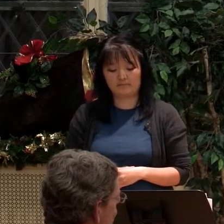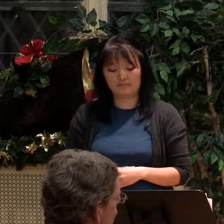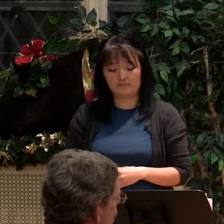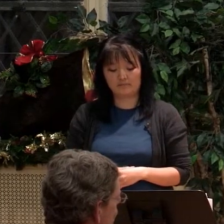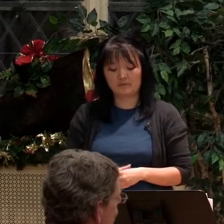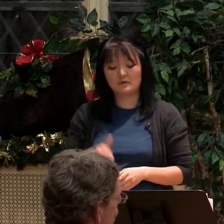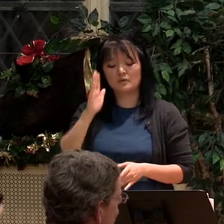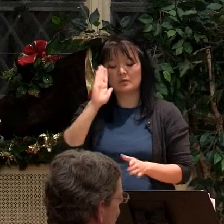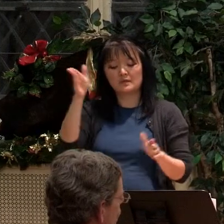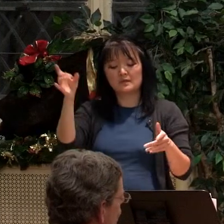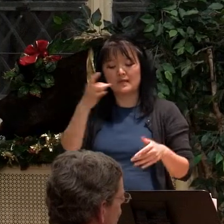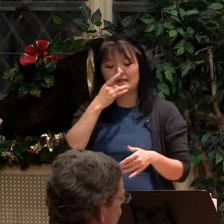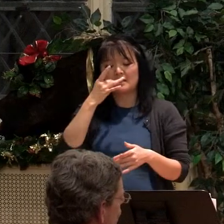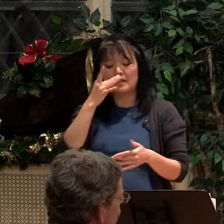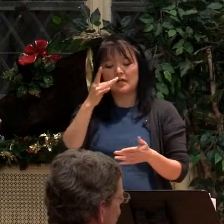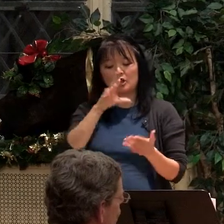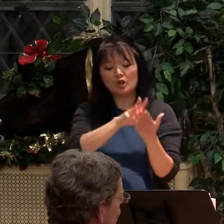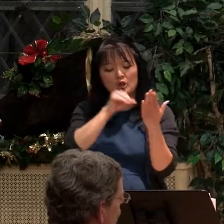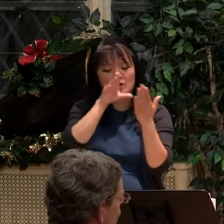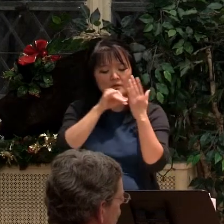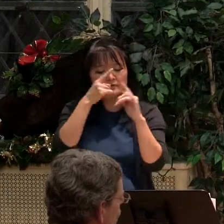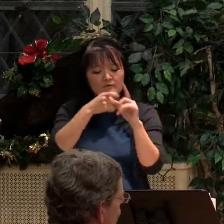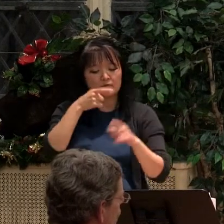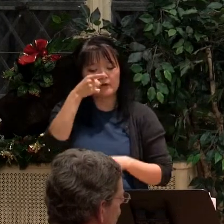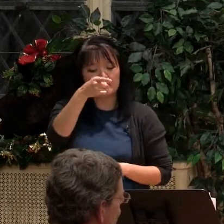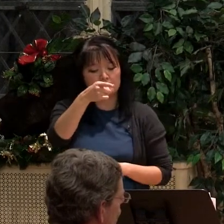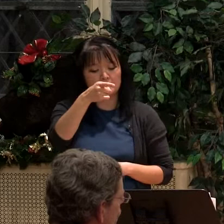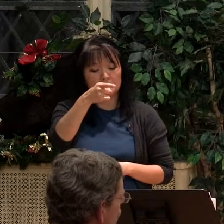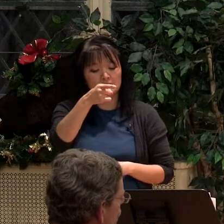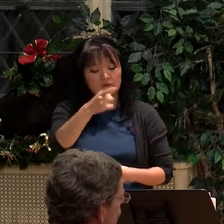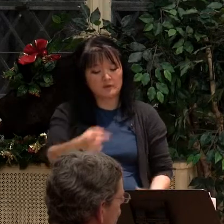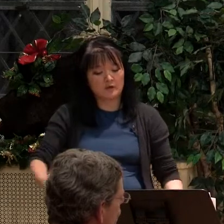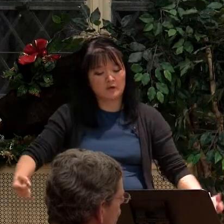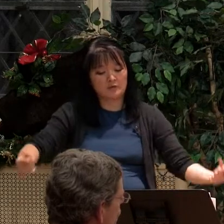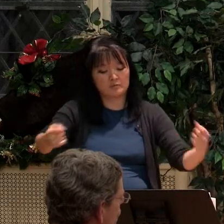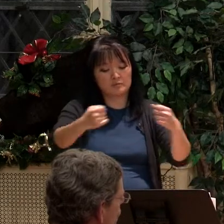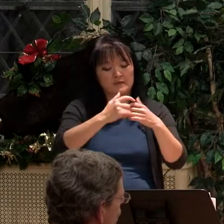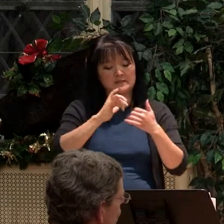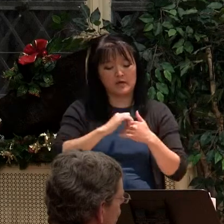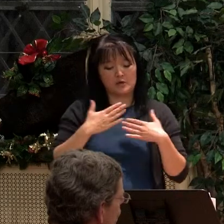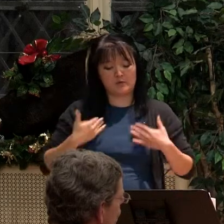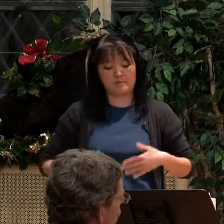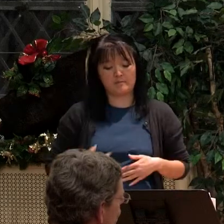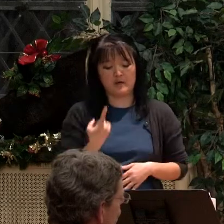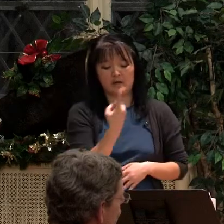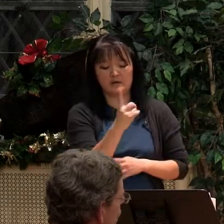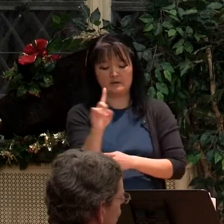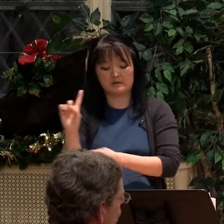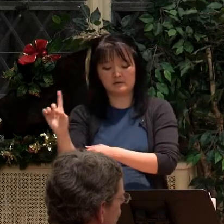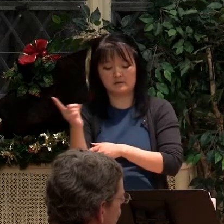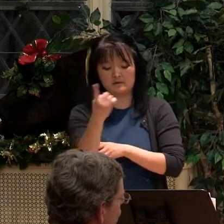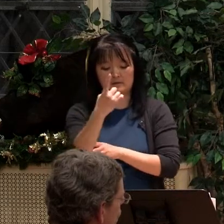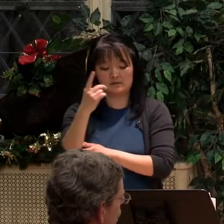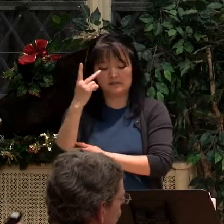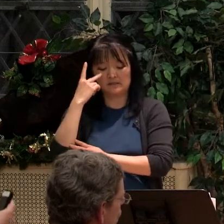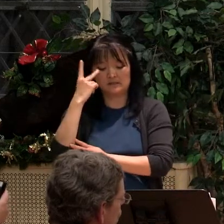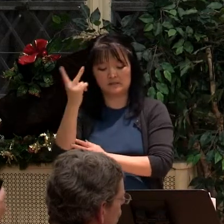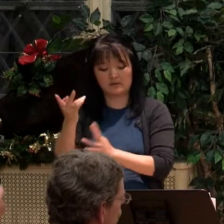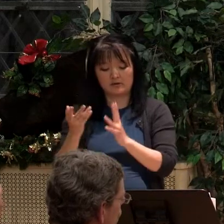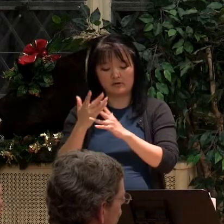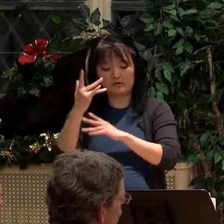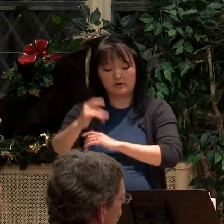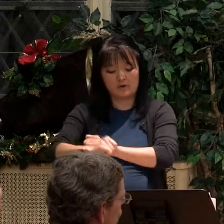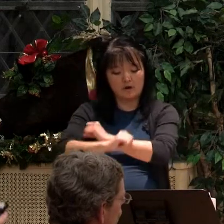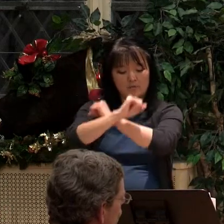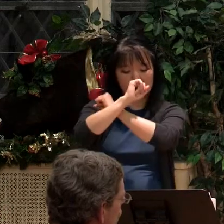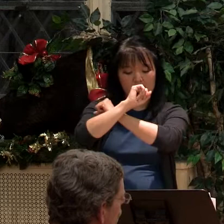Will you let the light learn from you? Let it embrace the way your body turns. Let it see through the armor sewn onto